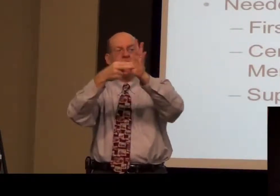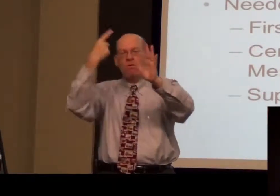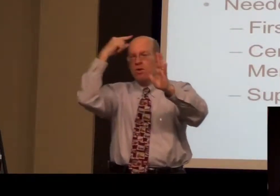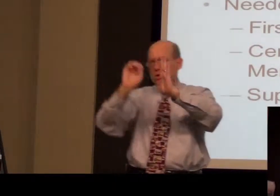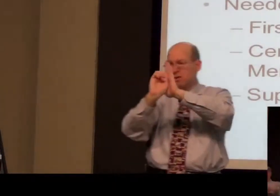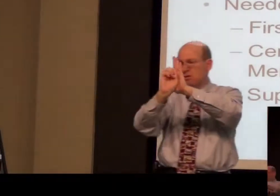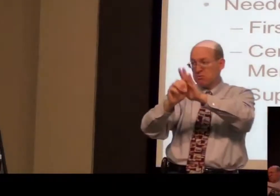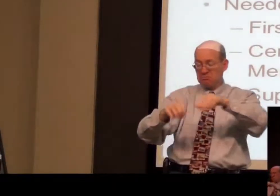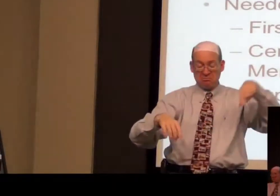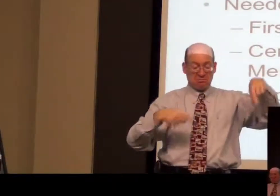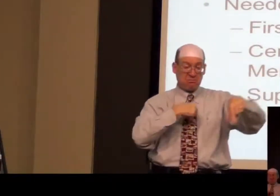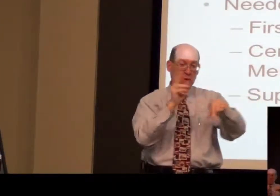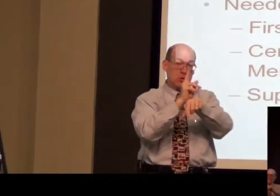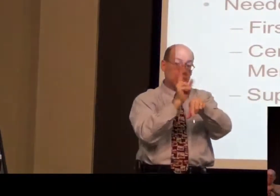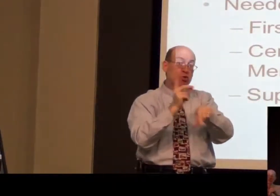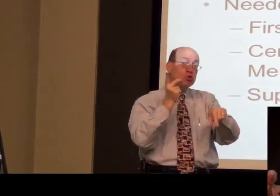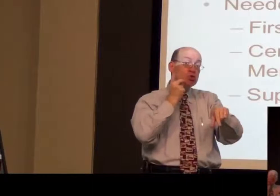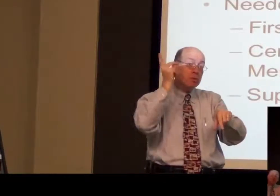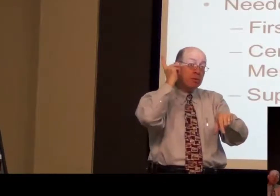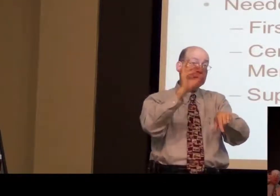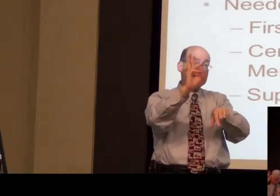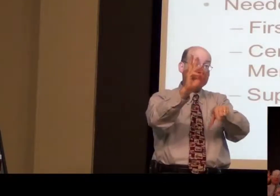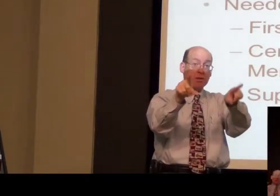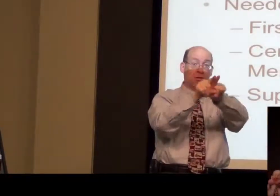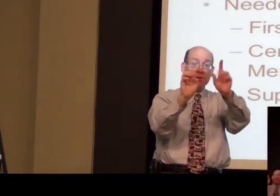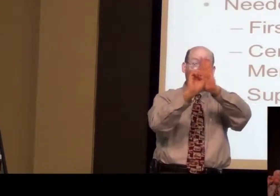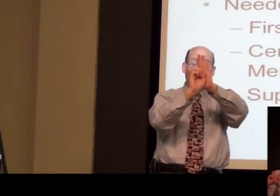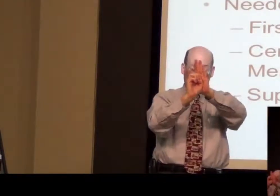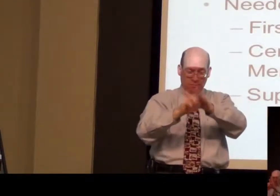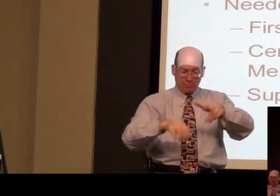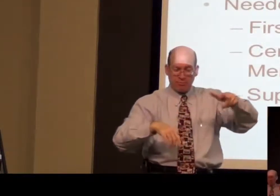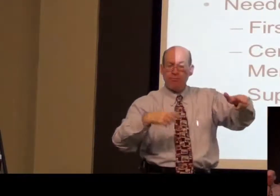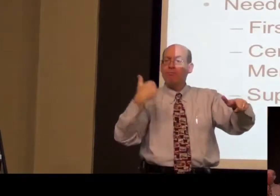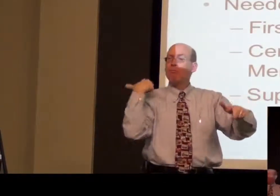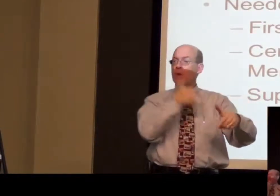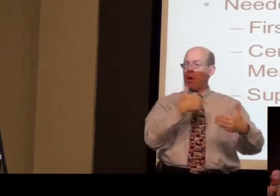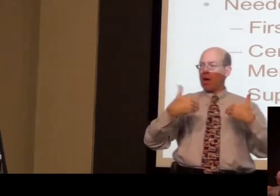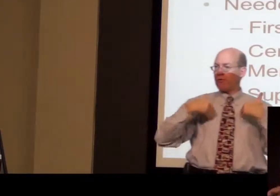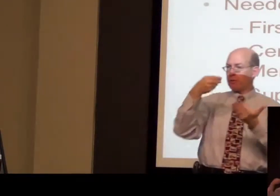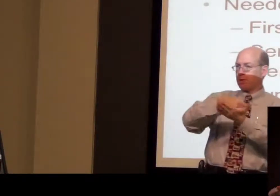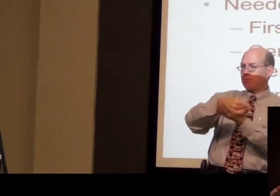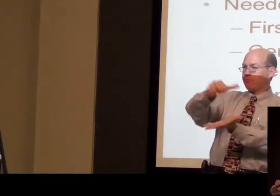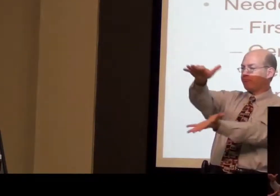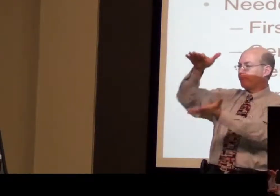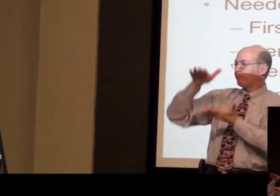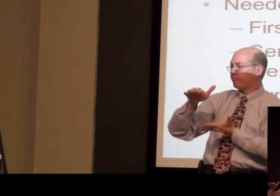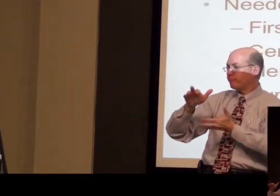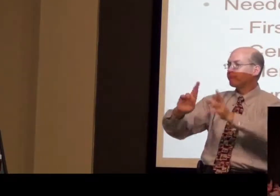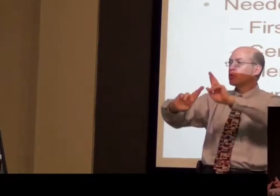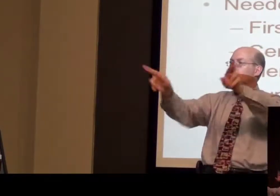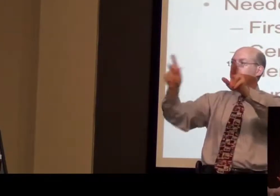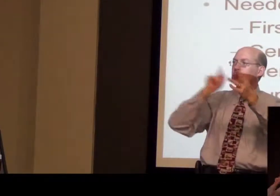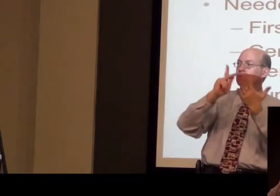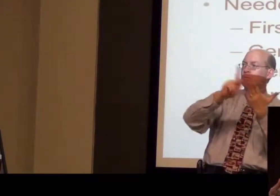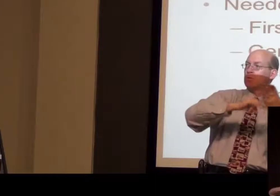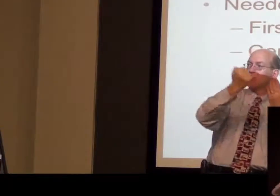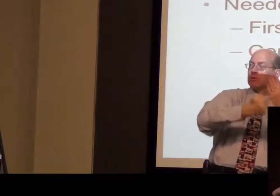bonds. So basically what that means is when we were building Dorm 6 and we had the money ready